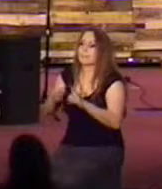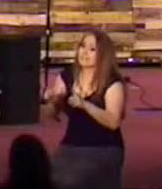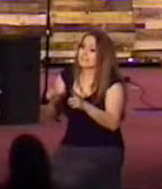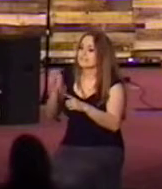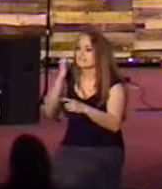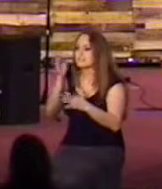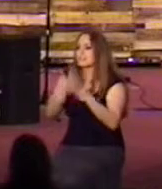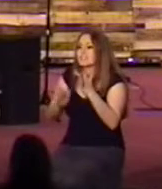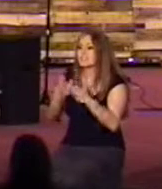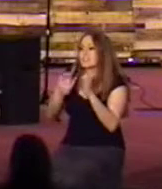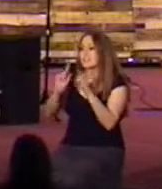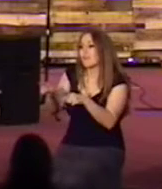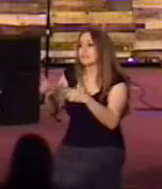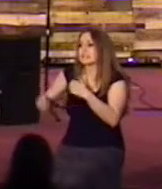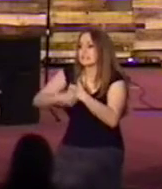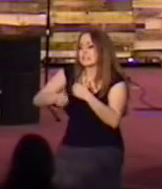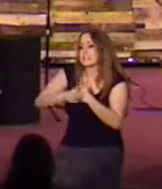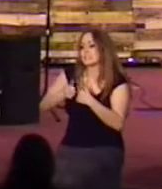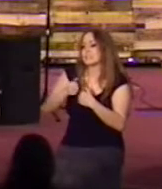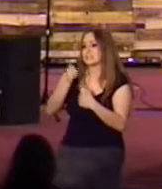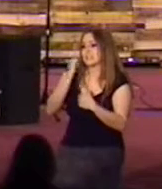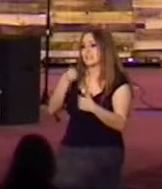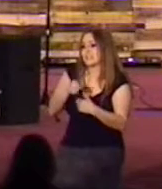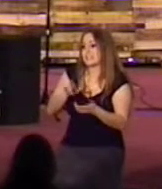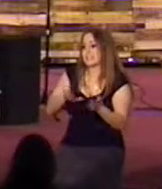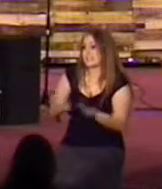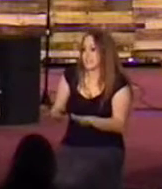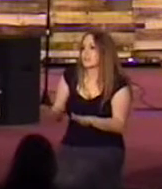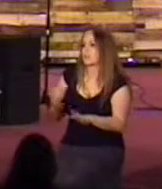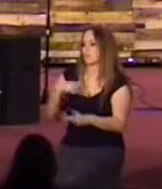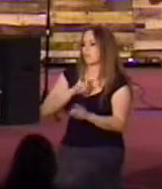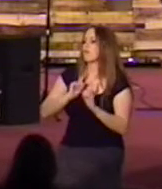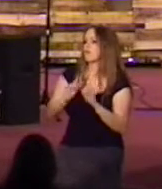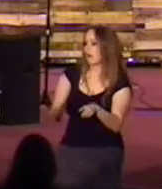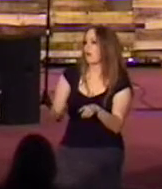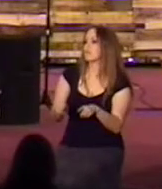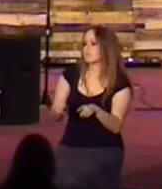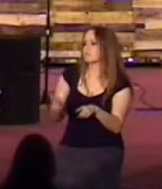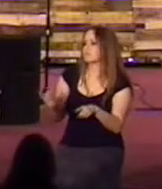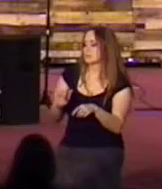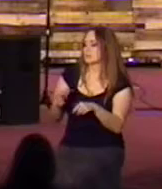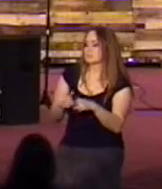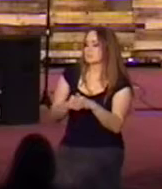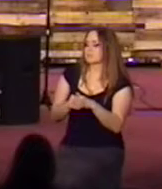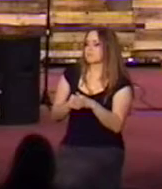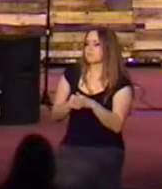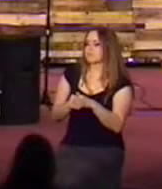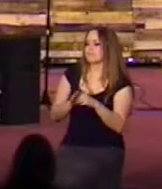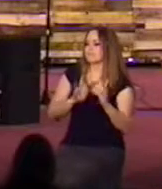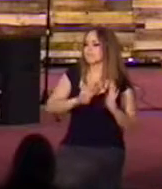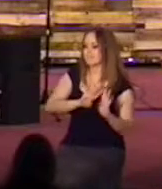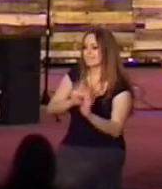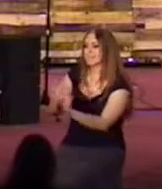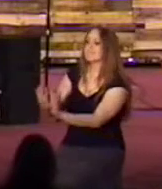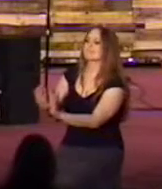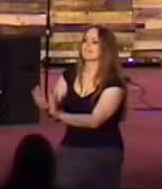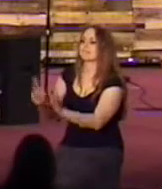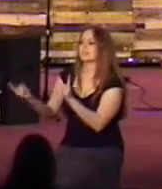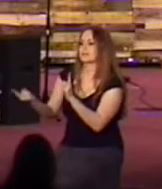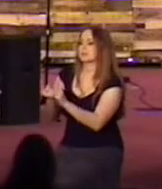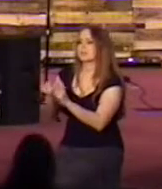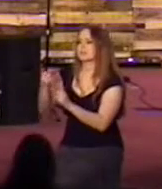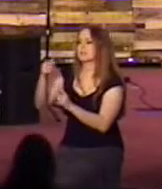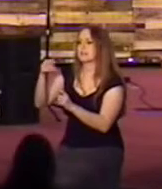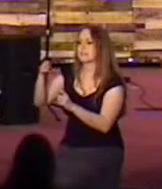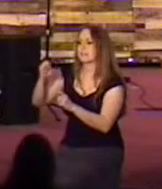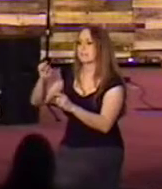that's going to be dangerous and he's going to die, we're going to die with him. We're going to go with him. And so they go with him. They stand by his side. And he goes and he meets Mary and